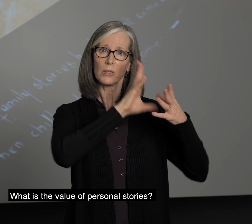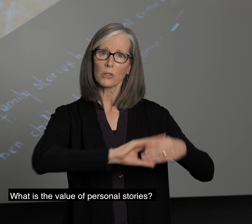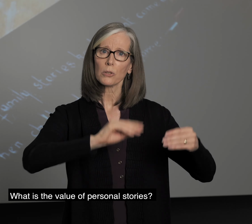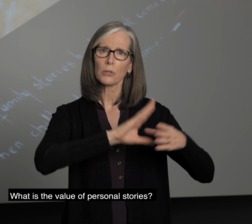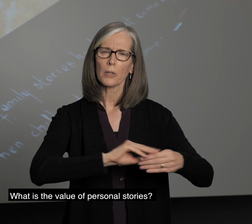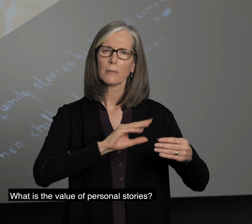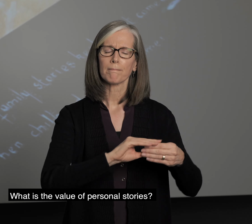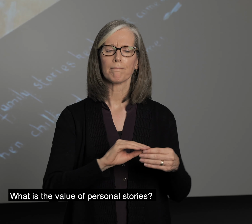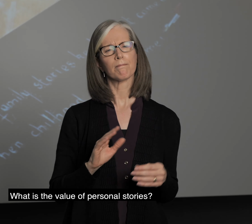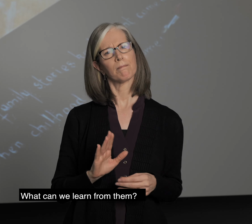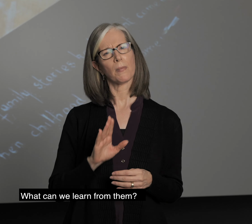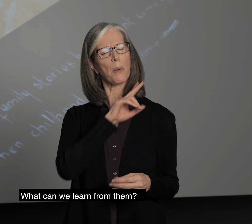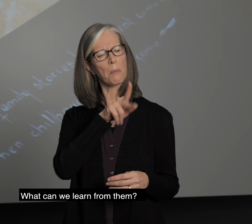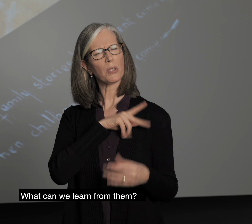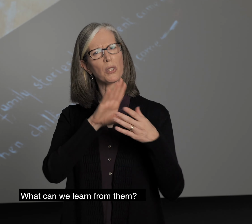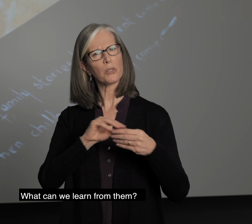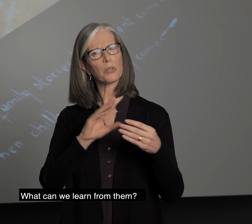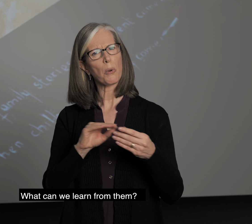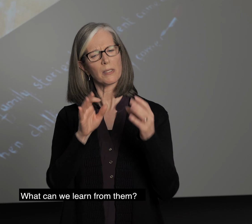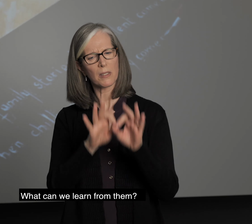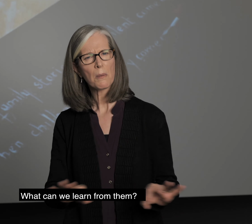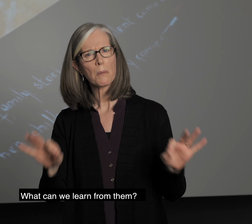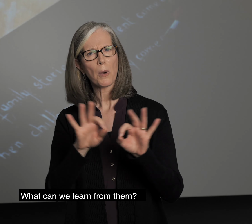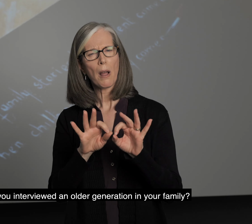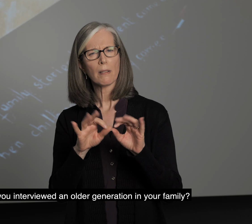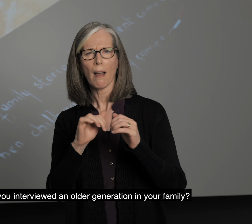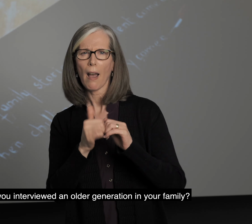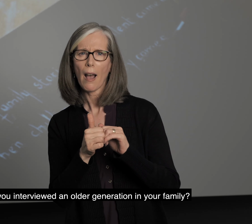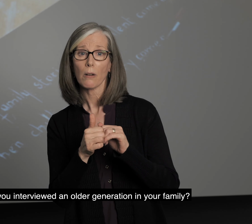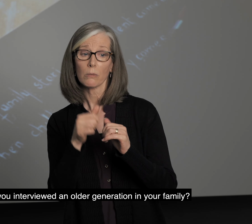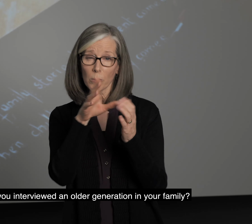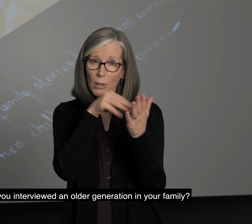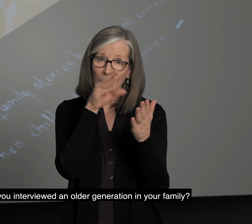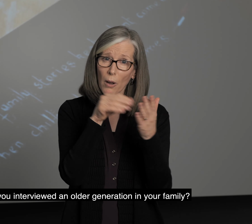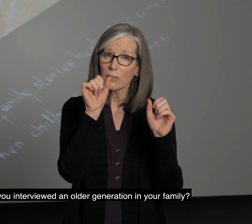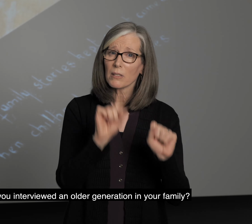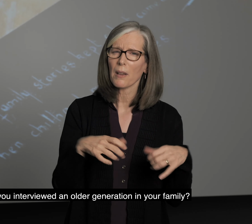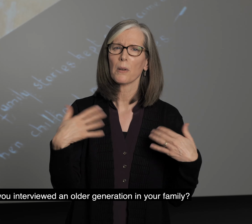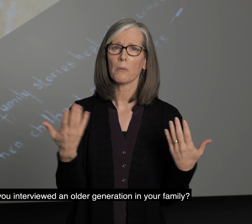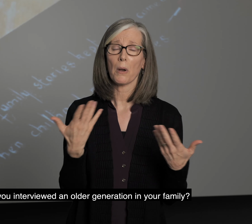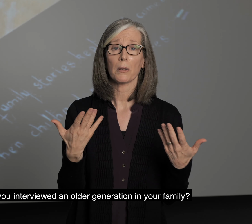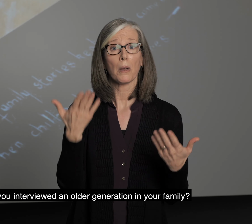personal stories? What can we learn from them? Have you interviewed an older generation in your family?